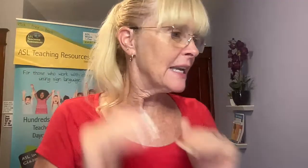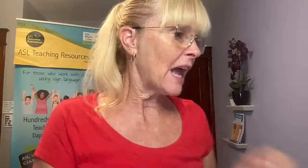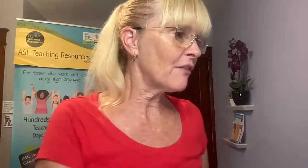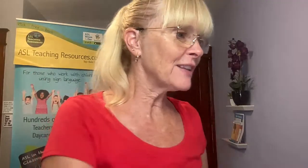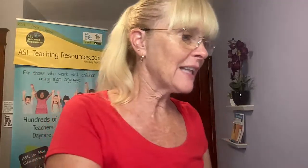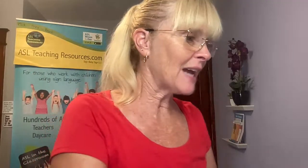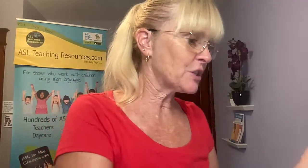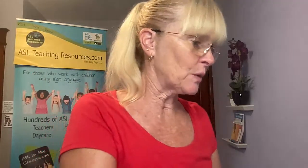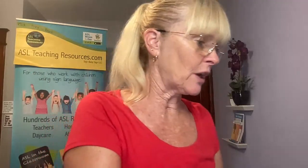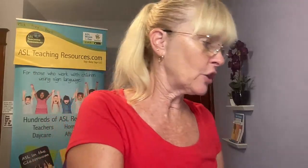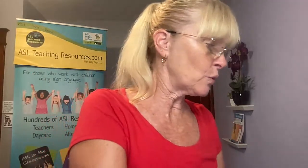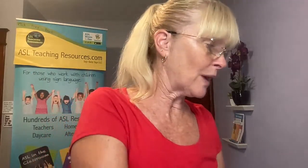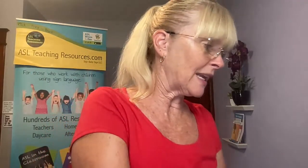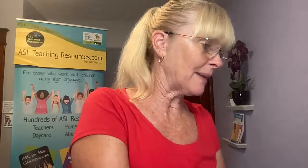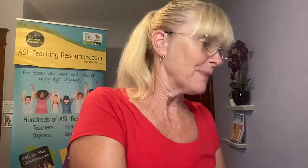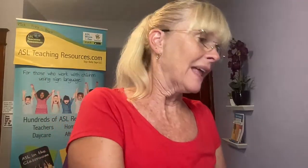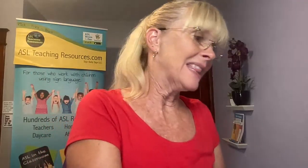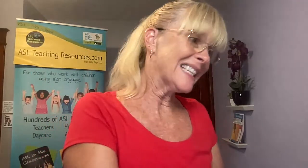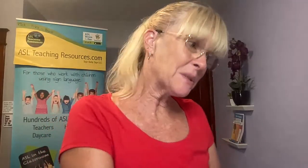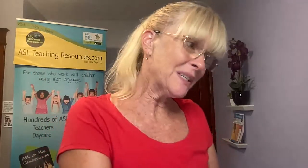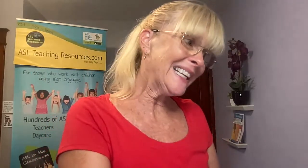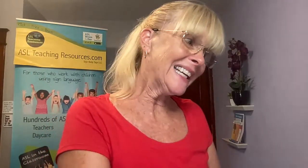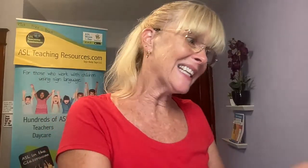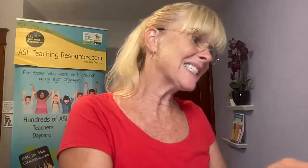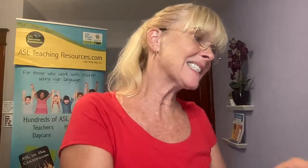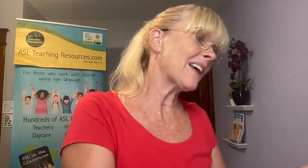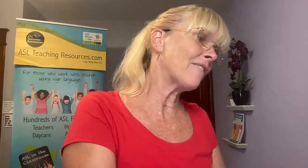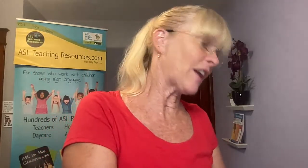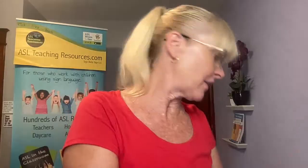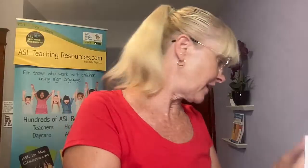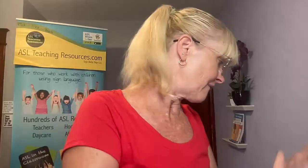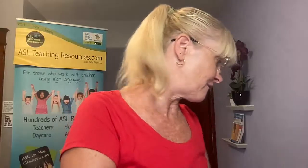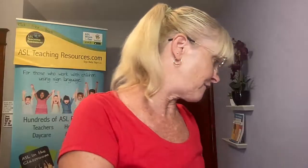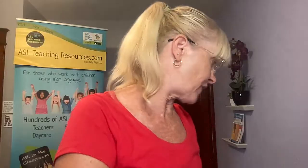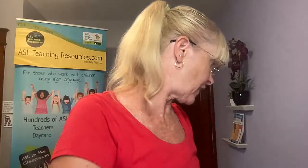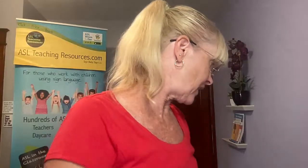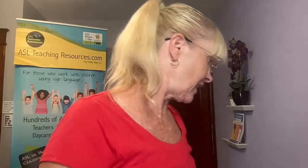Now for the last one, are you ready? This one is very, very,